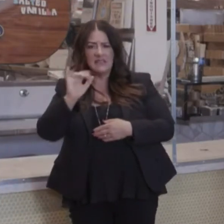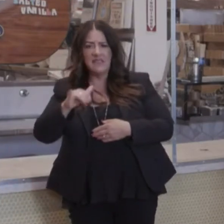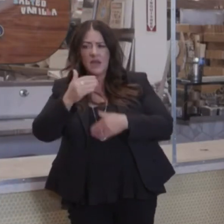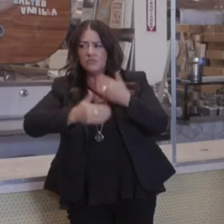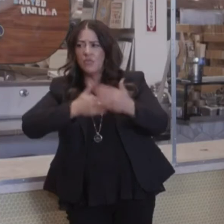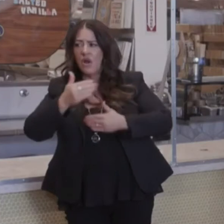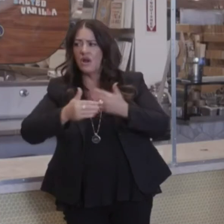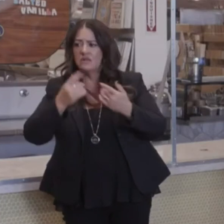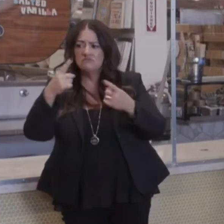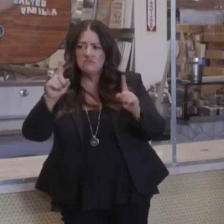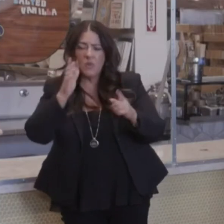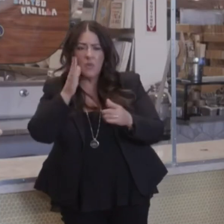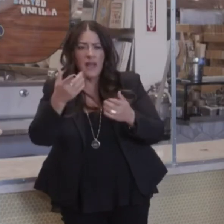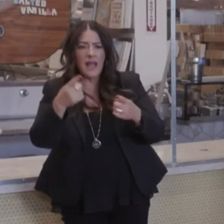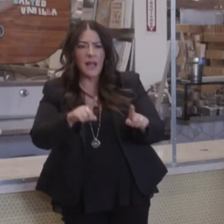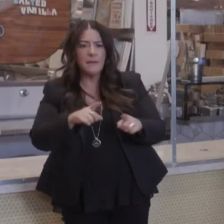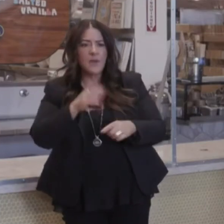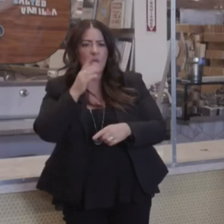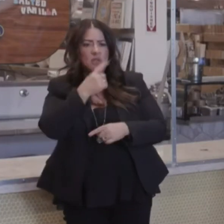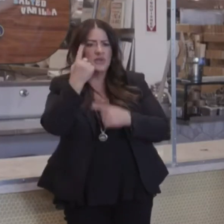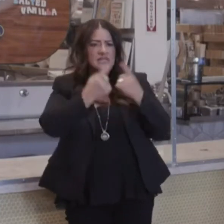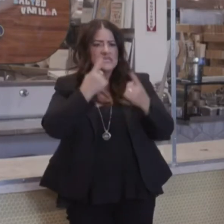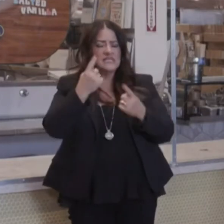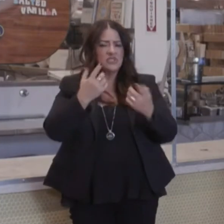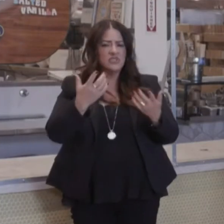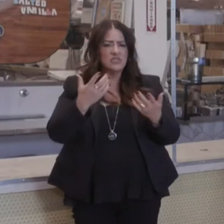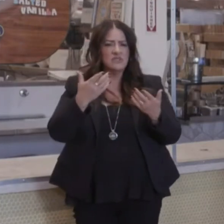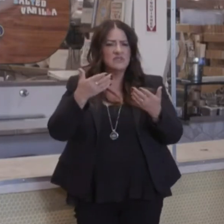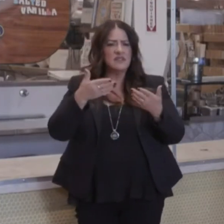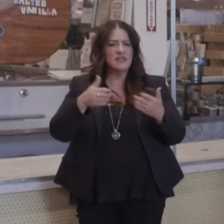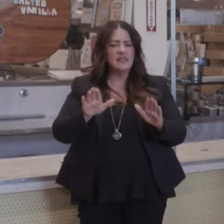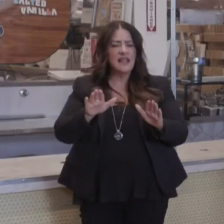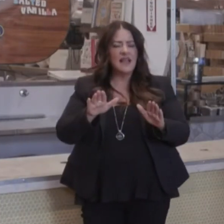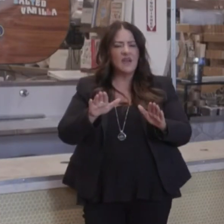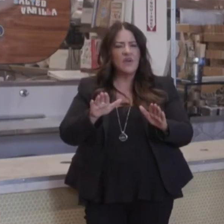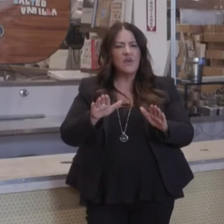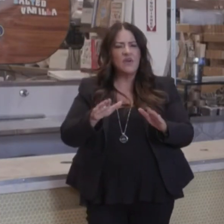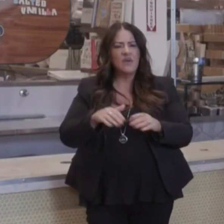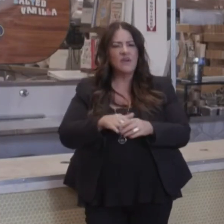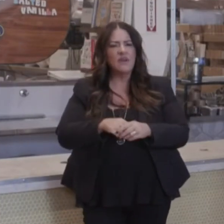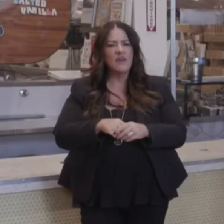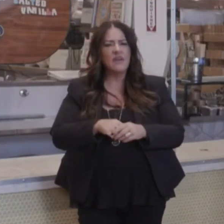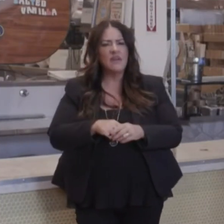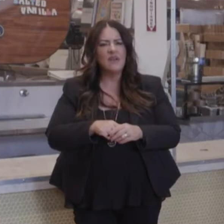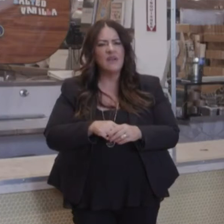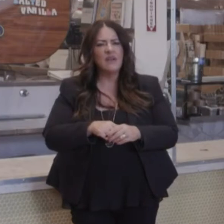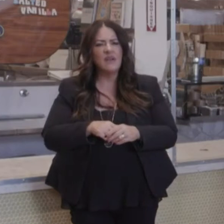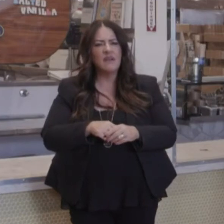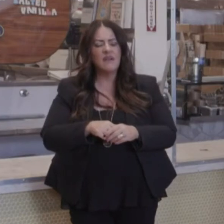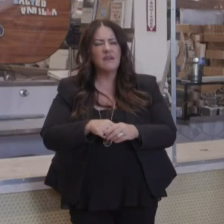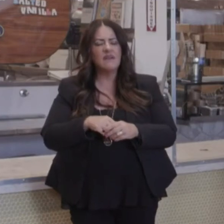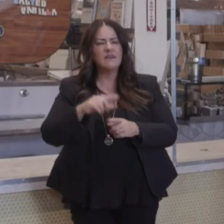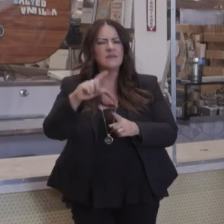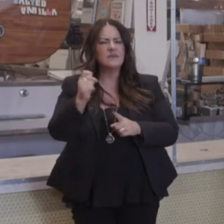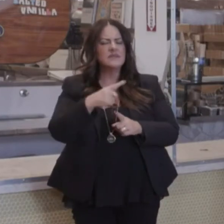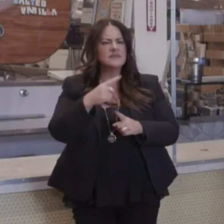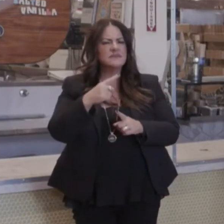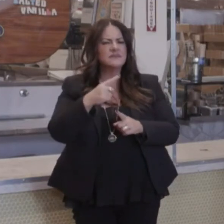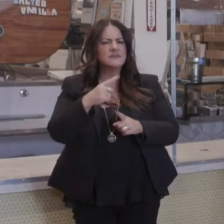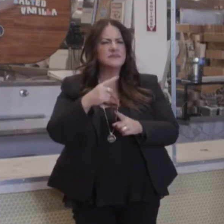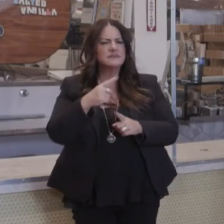next few weeks, would you consider using your emergency powers to suspend local